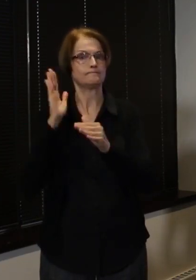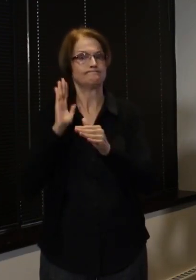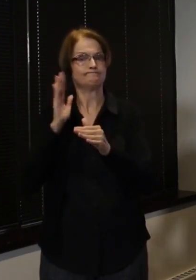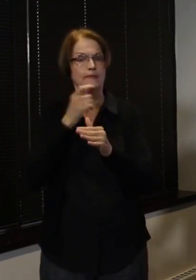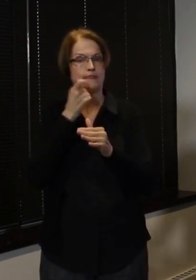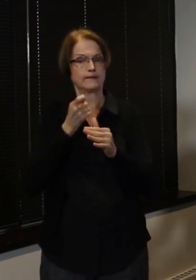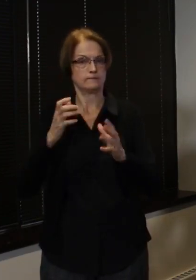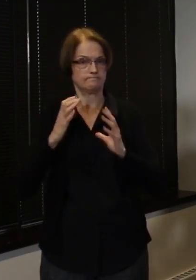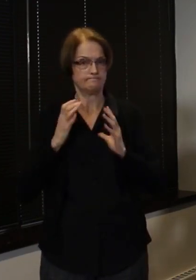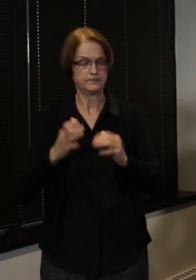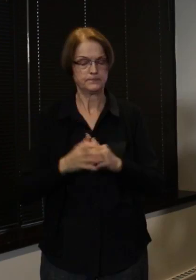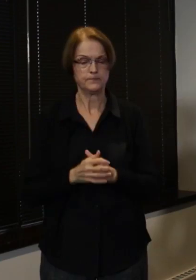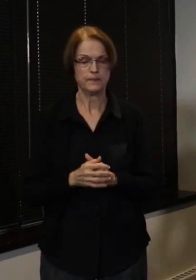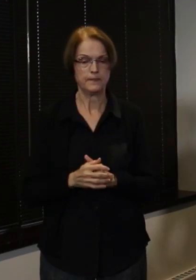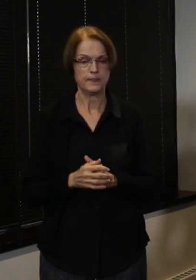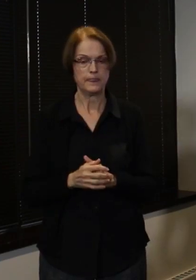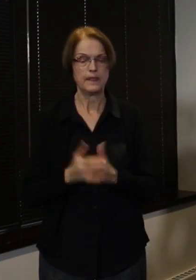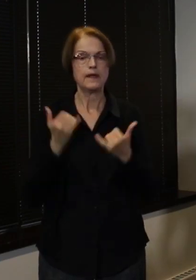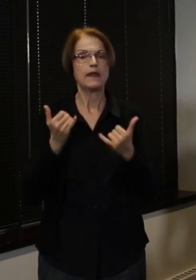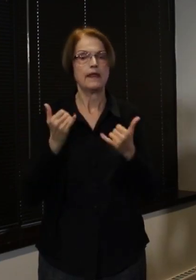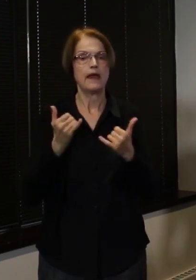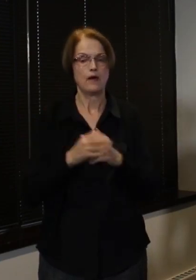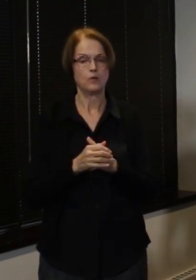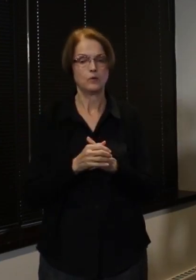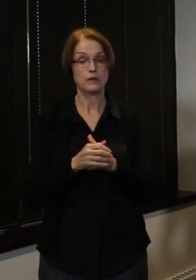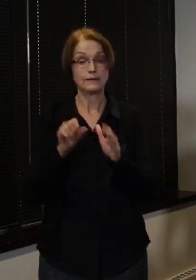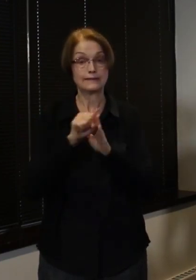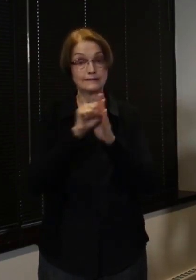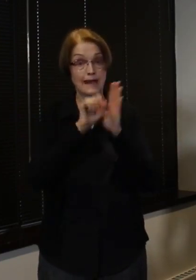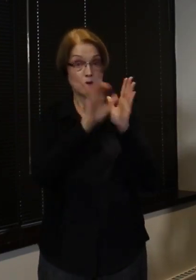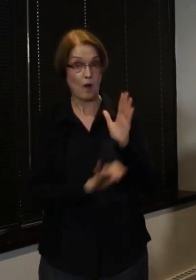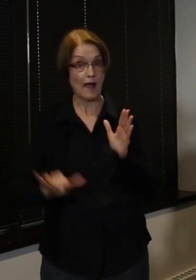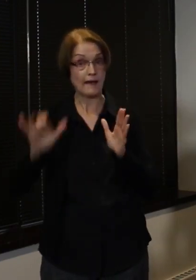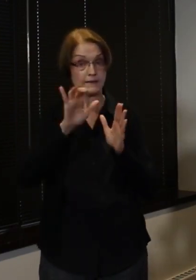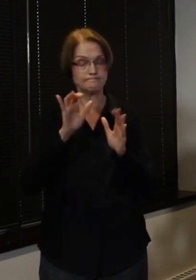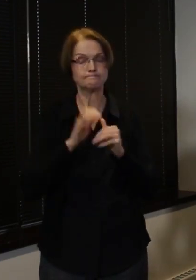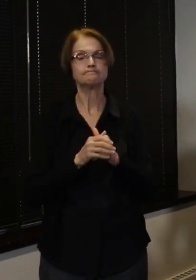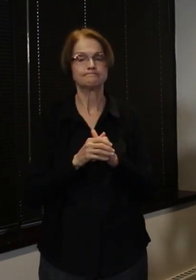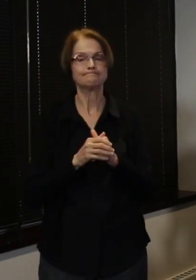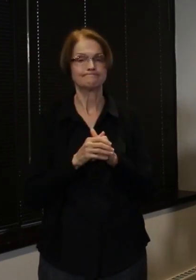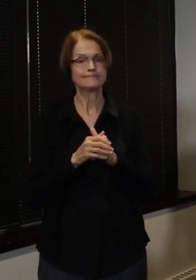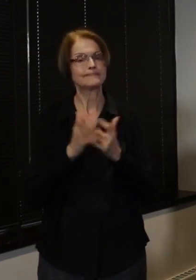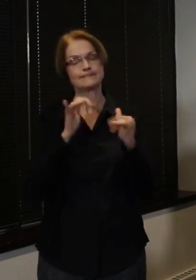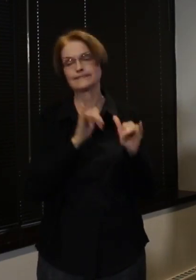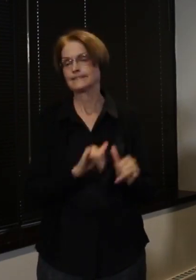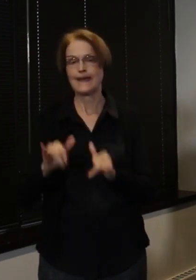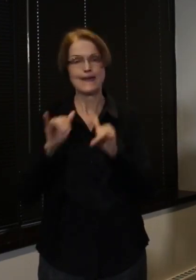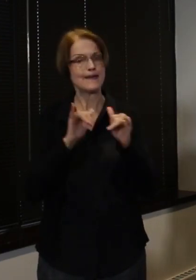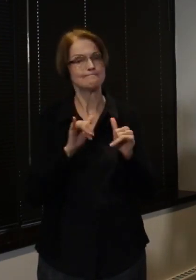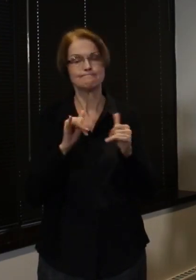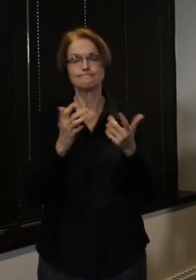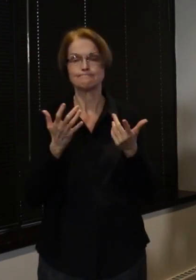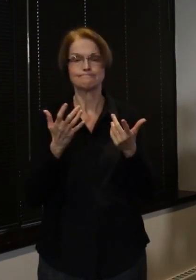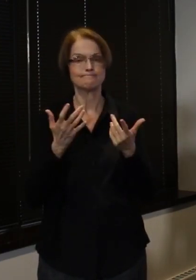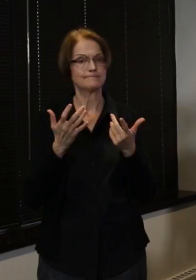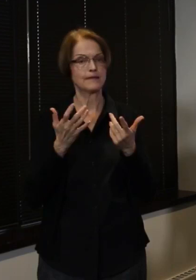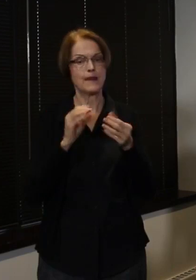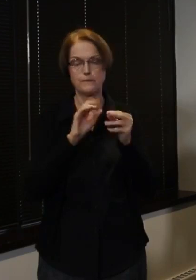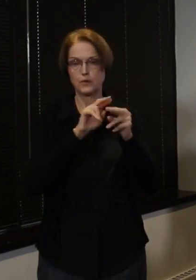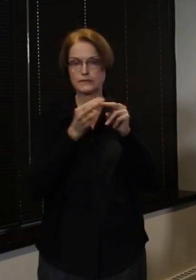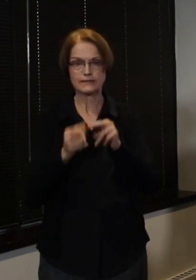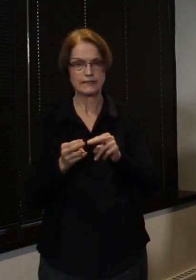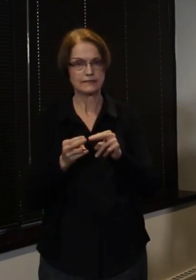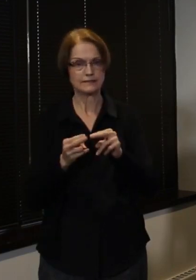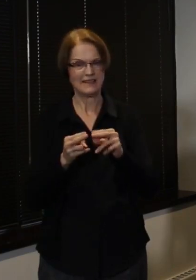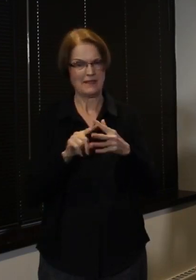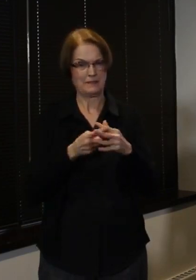And then looking at the cases across the state, again, a very familiar scenario with those cases ticking down over the